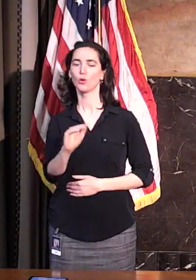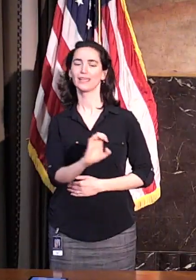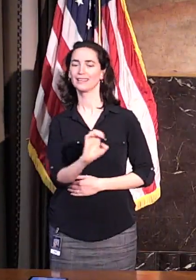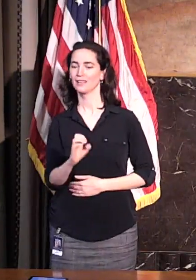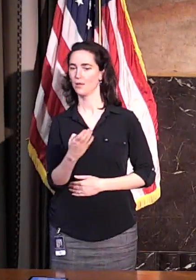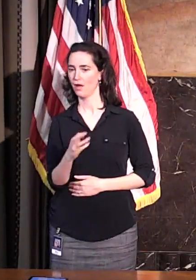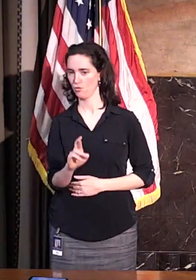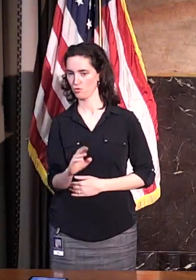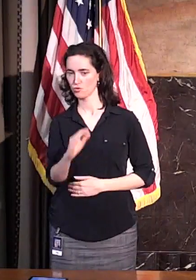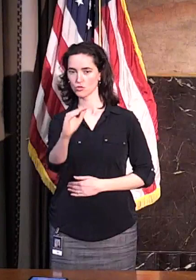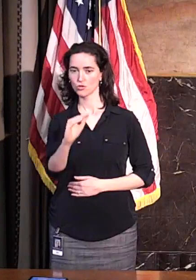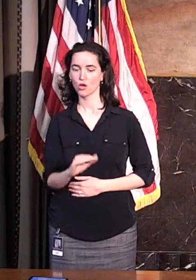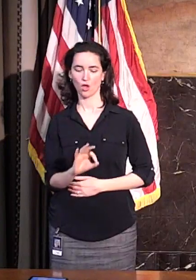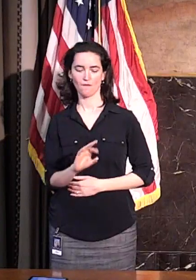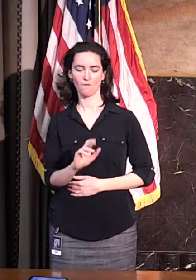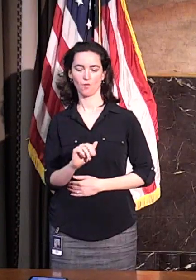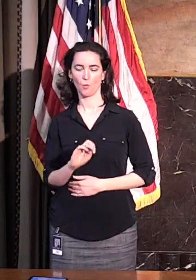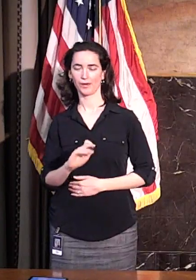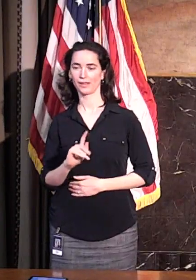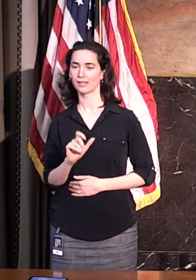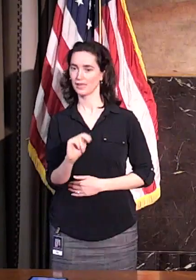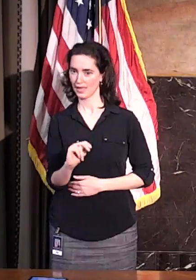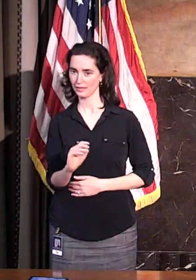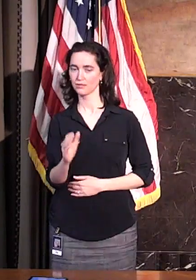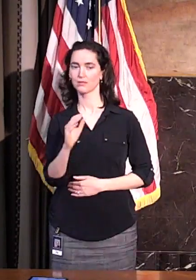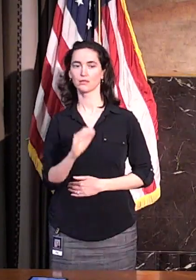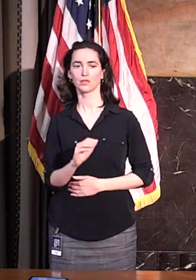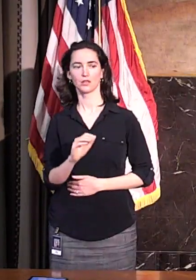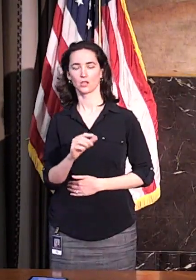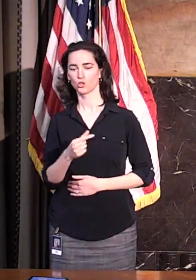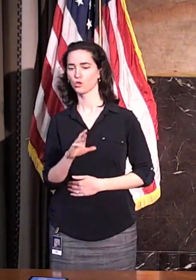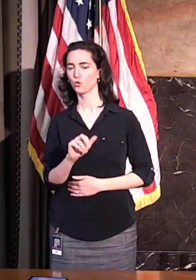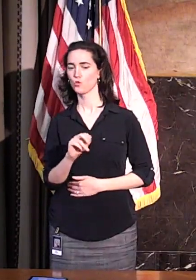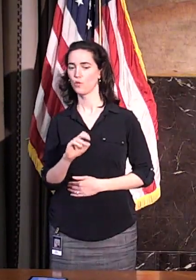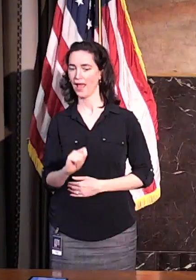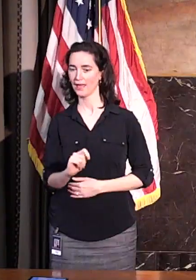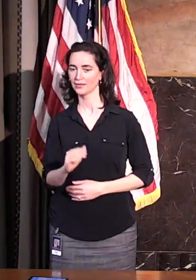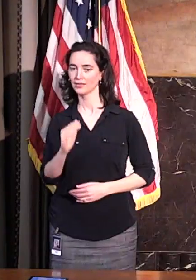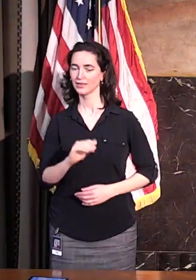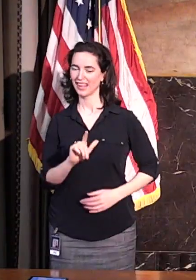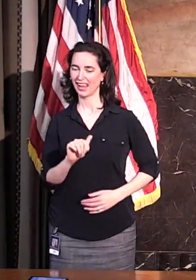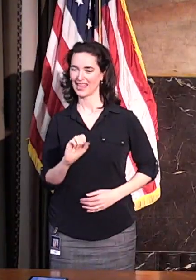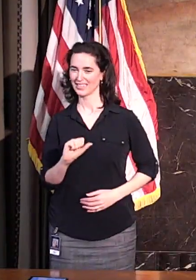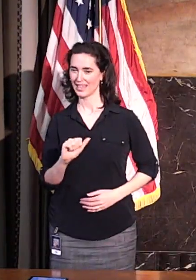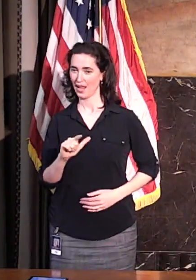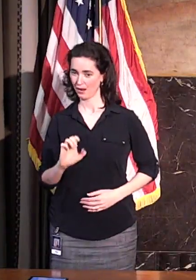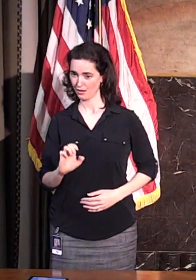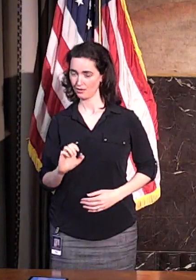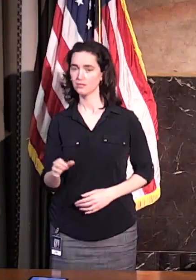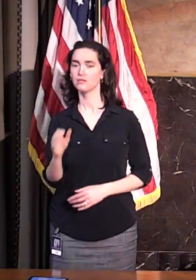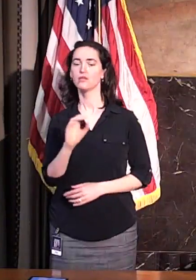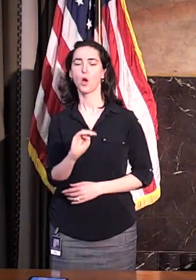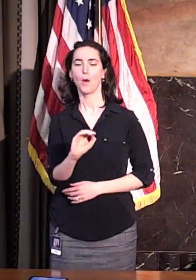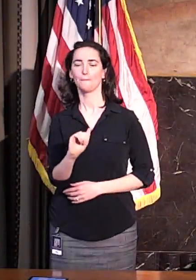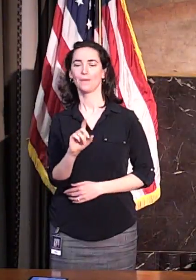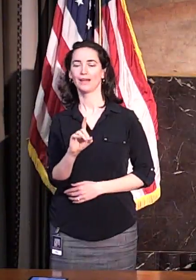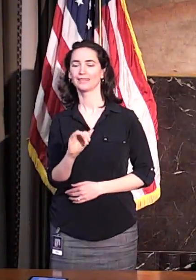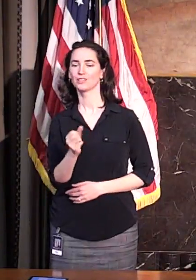Rouge, Franklin, Grant, LaSalle, Madison,